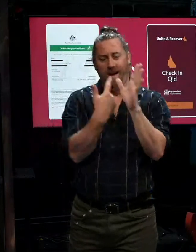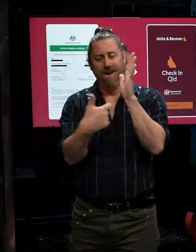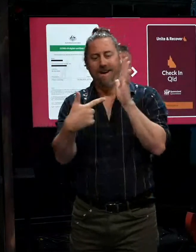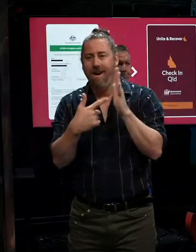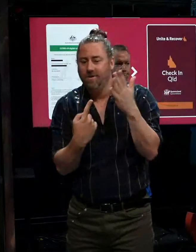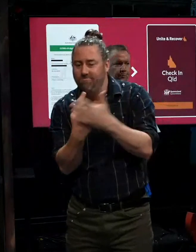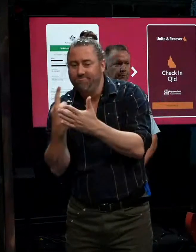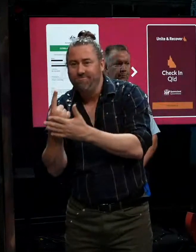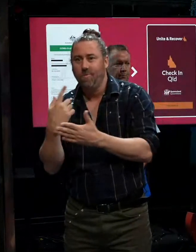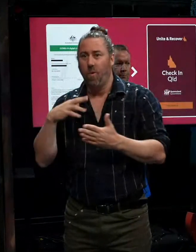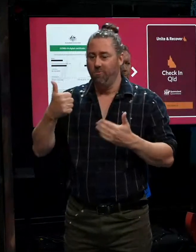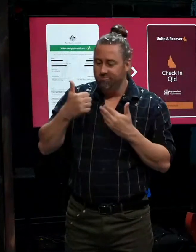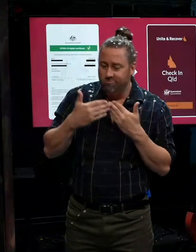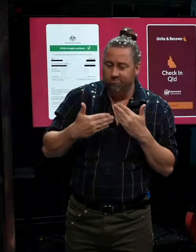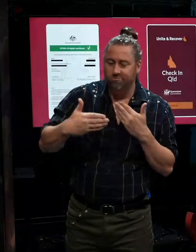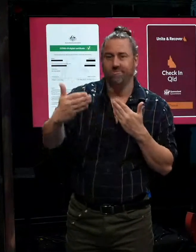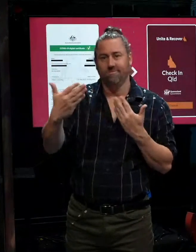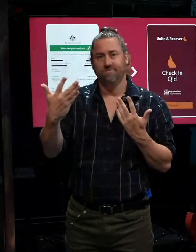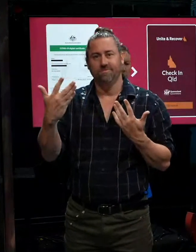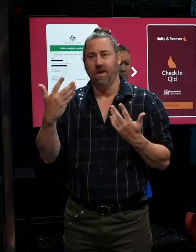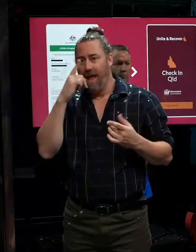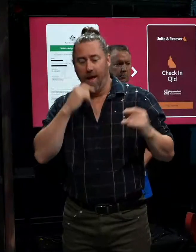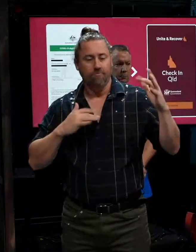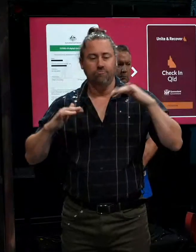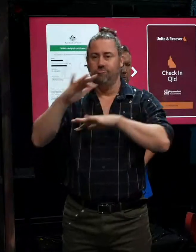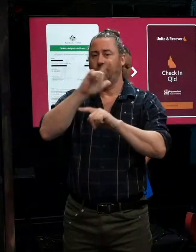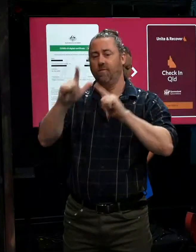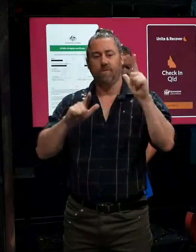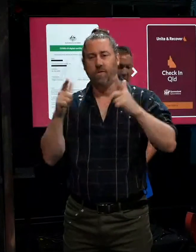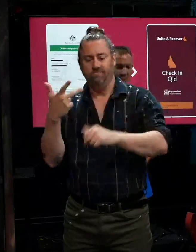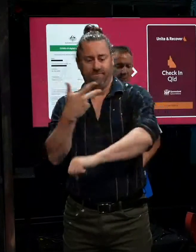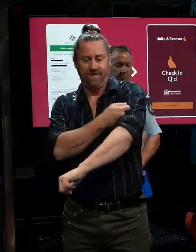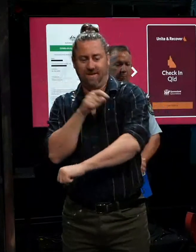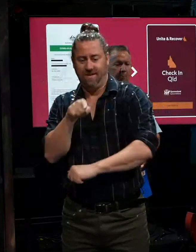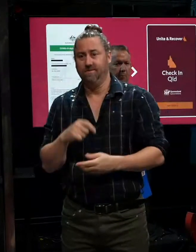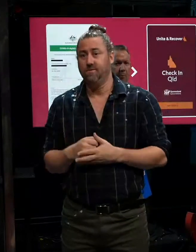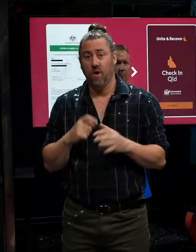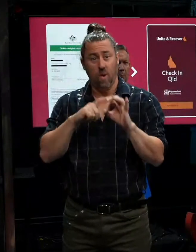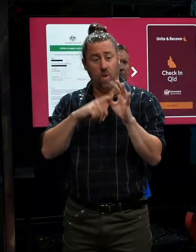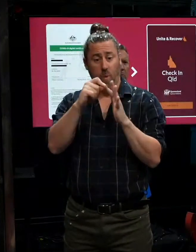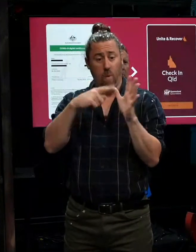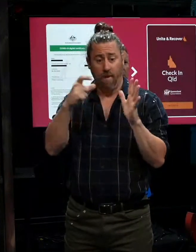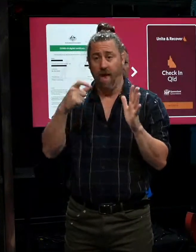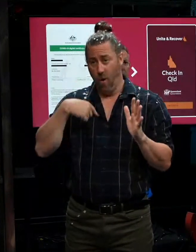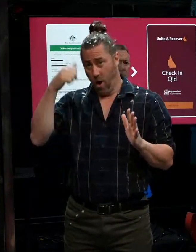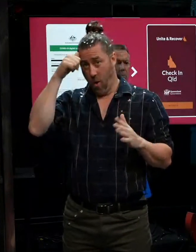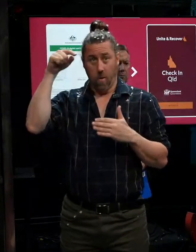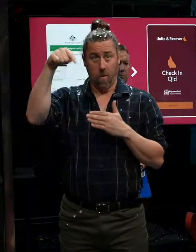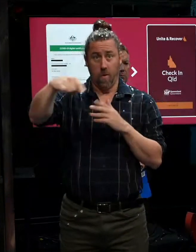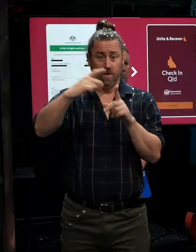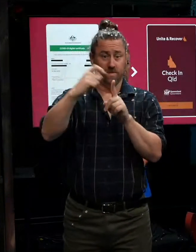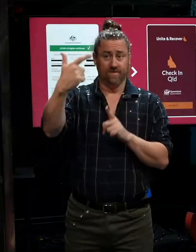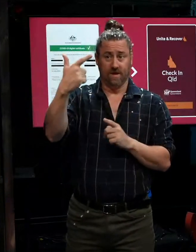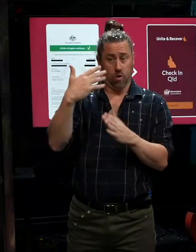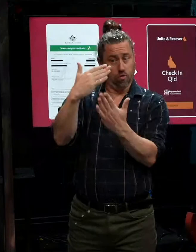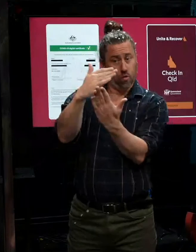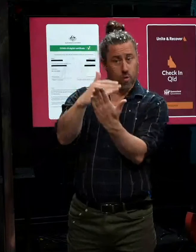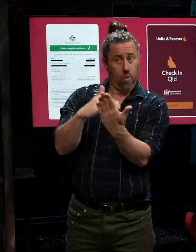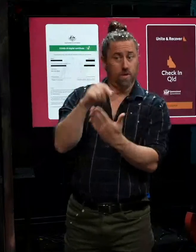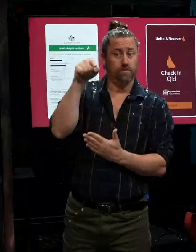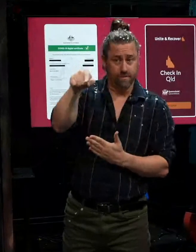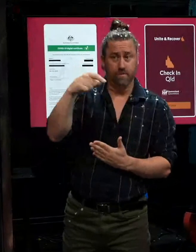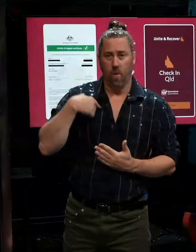move freely, and the only way to do that is through vaccination. Here at QPAC, we've been preparing for this, and because of the